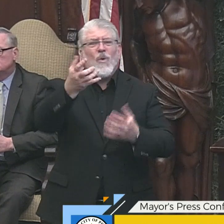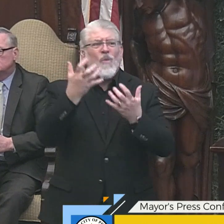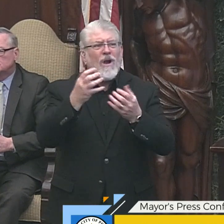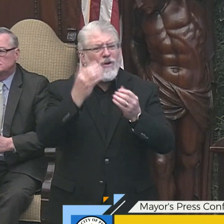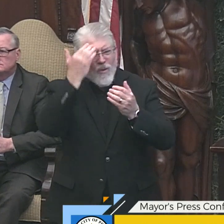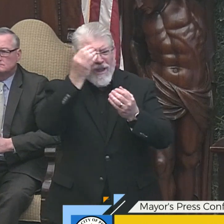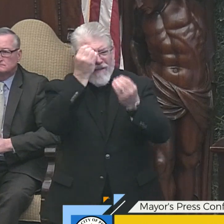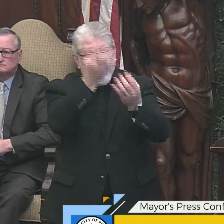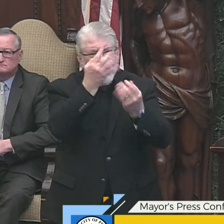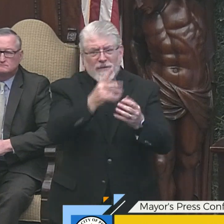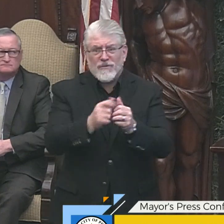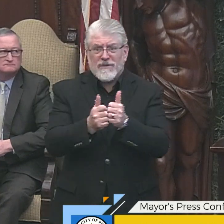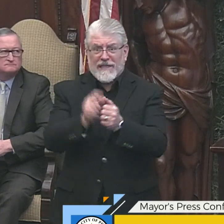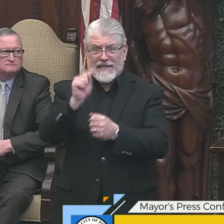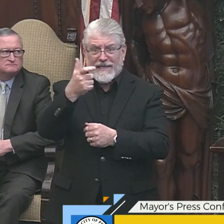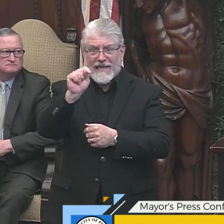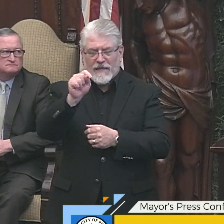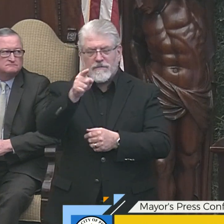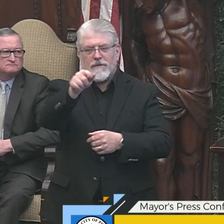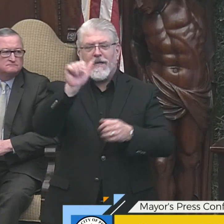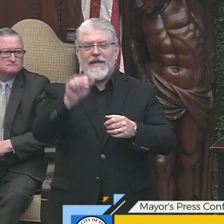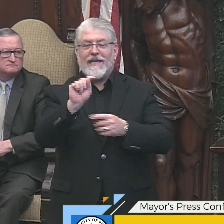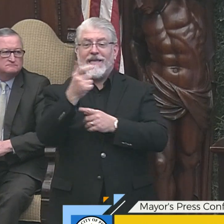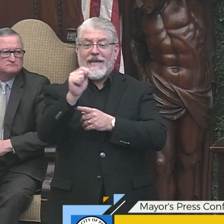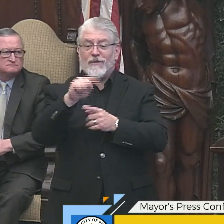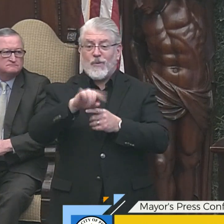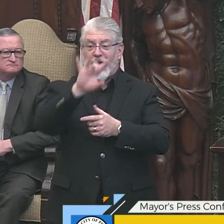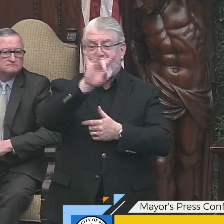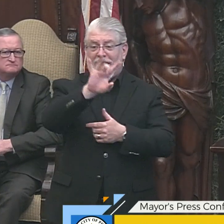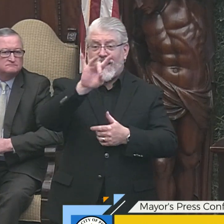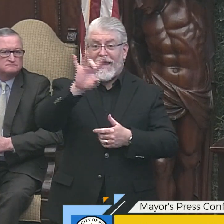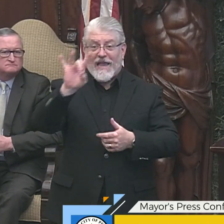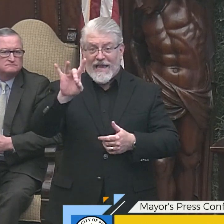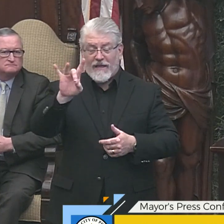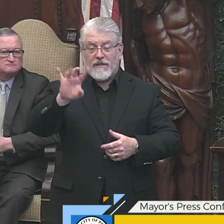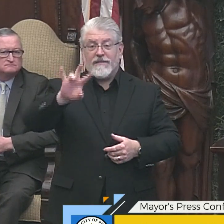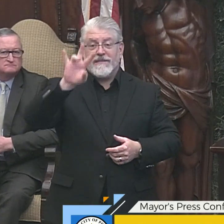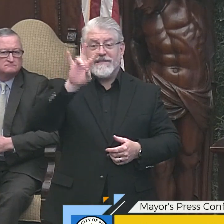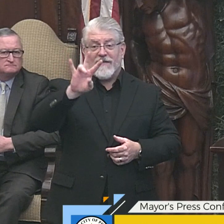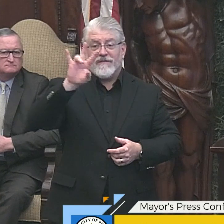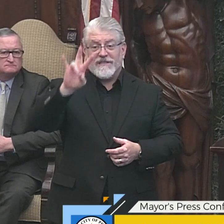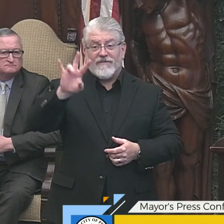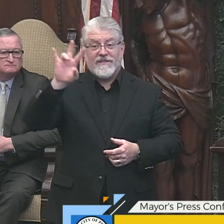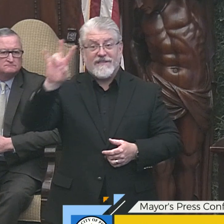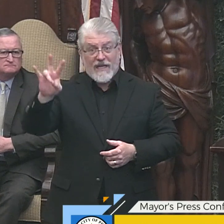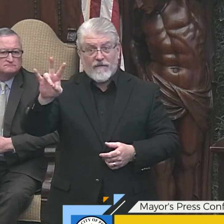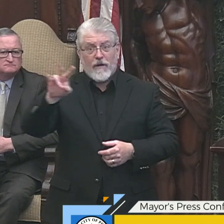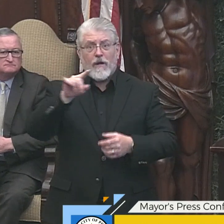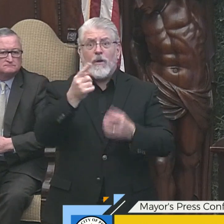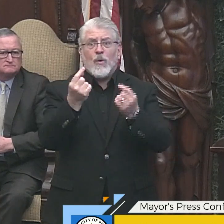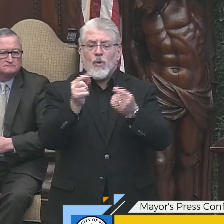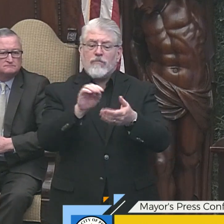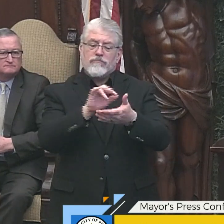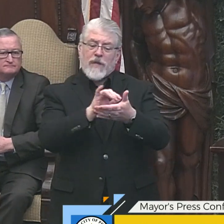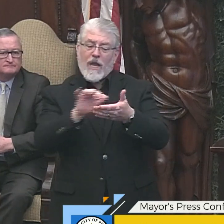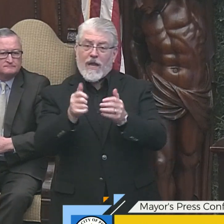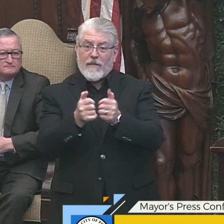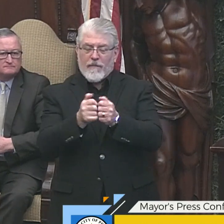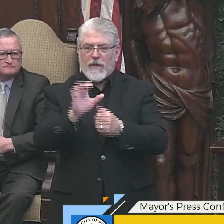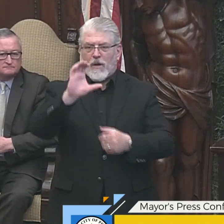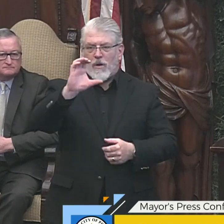is growing past 50,000, and we're counting on that message